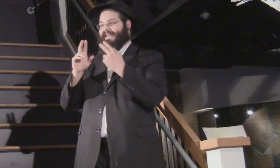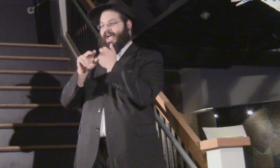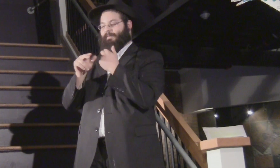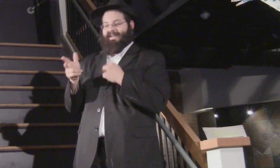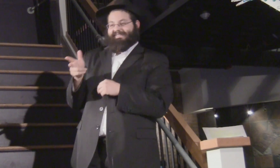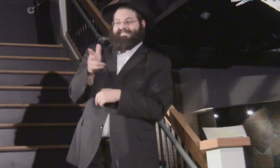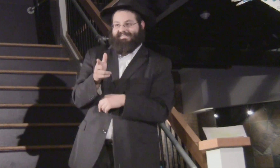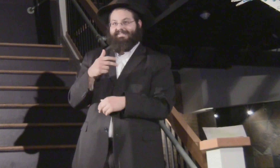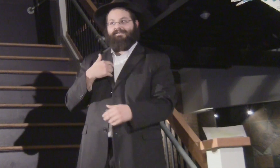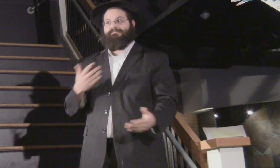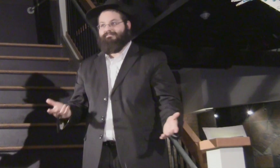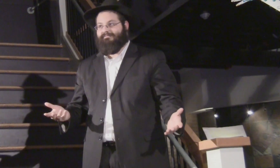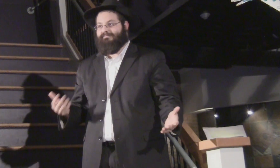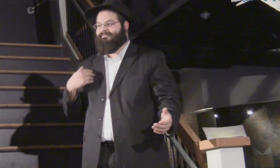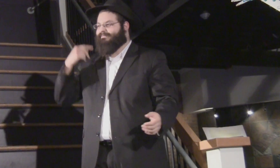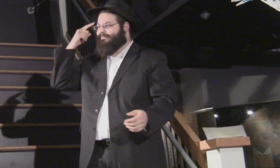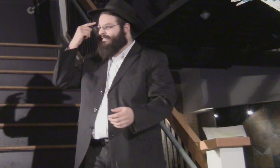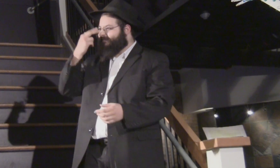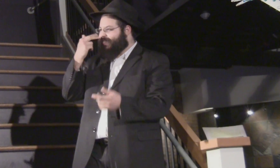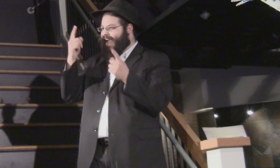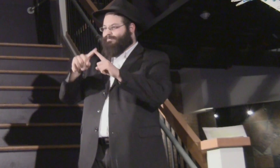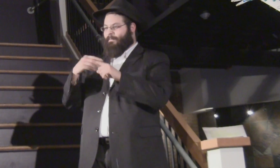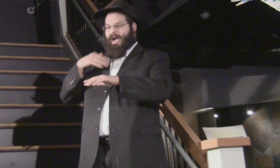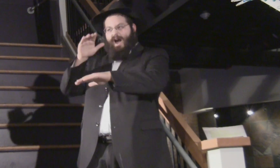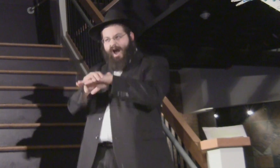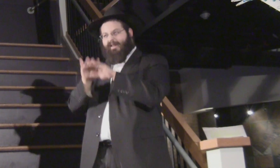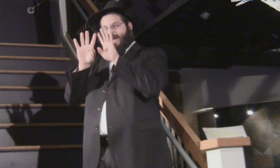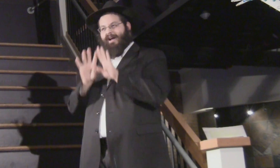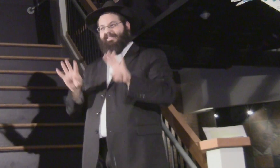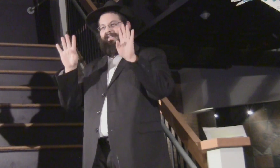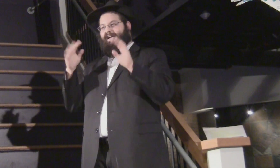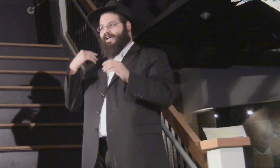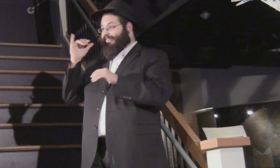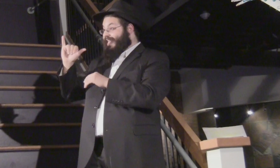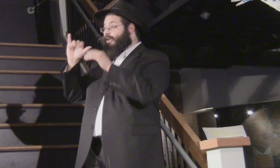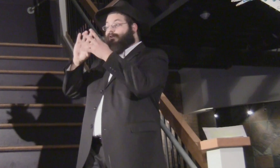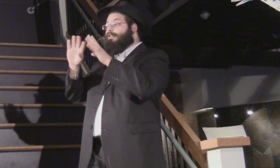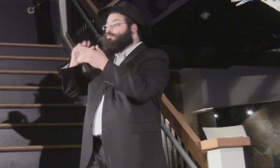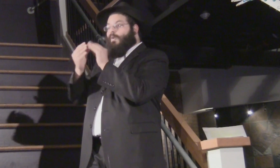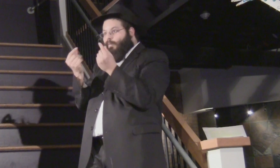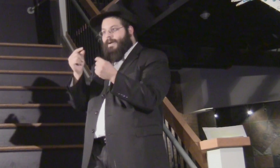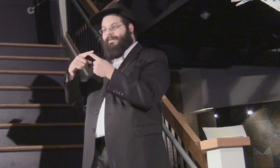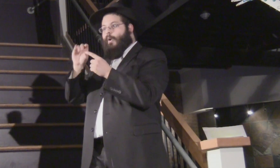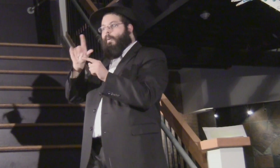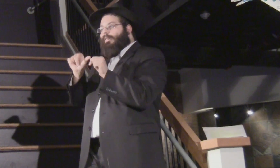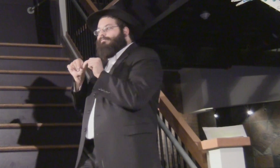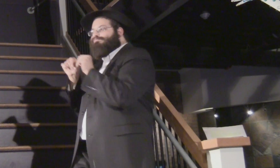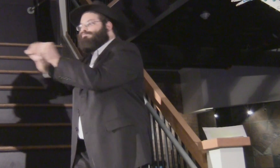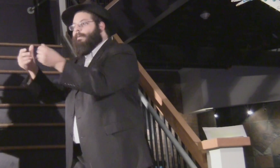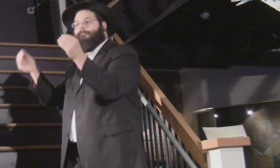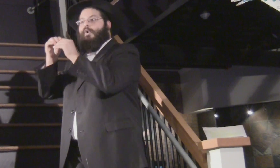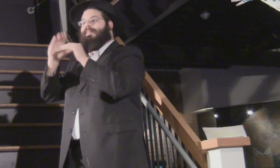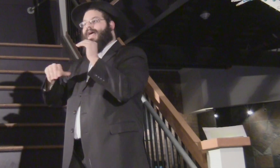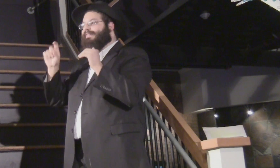Luckily, I could get off the highway safely, but I just thought that was funny. On Hanukkah, that story is about